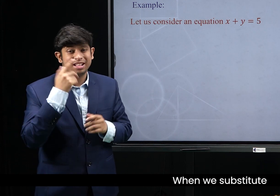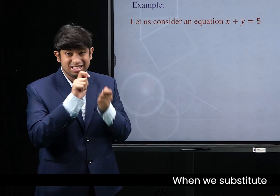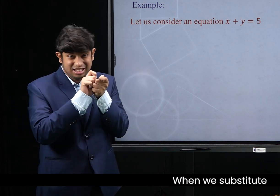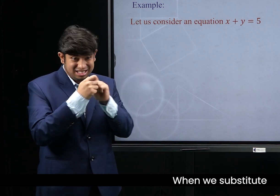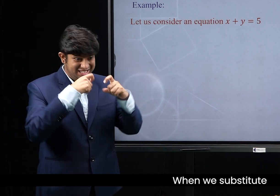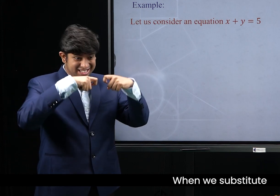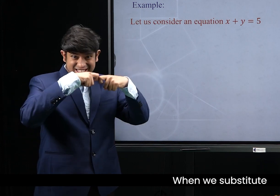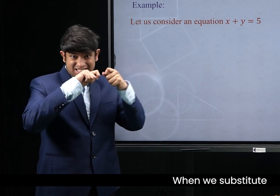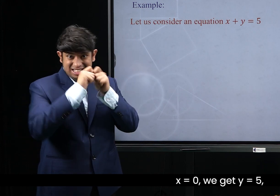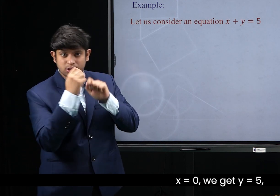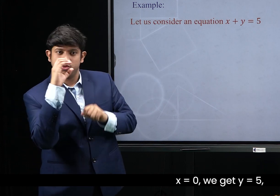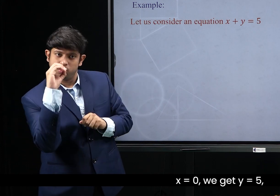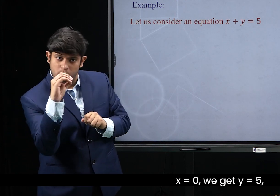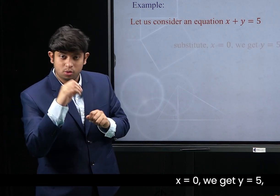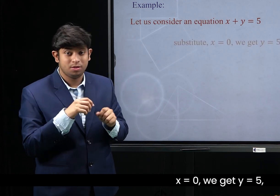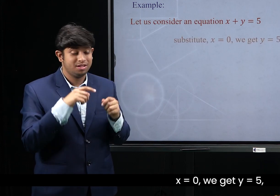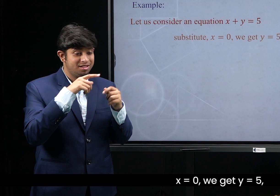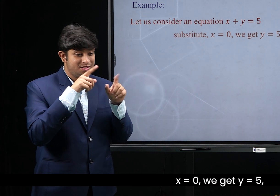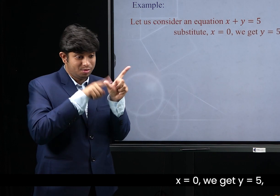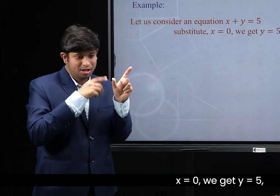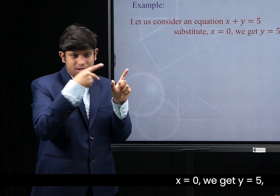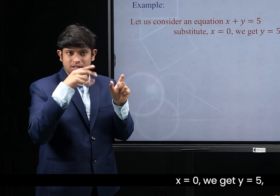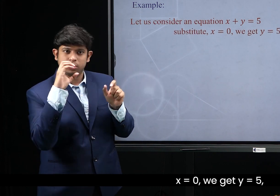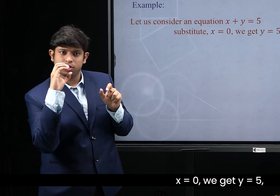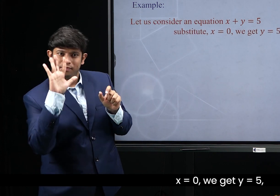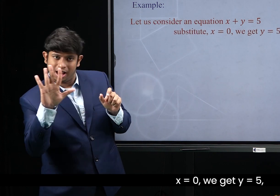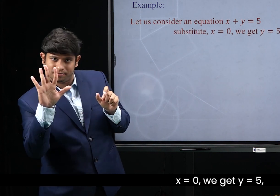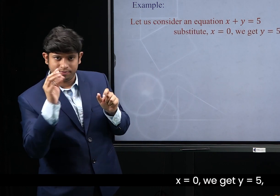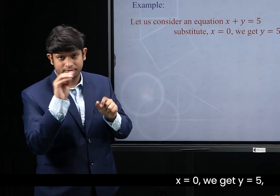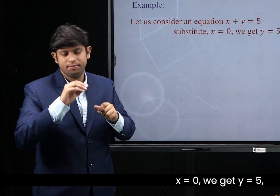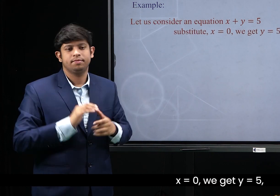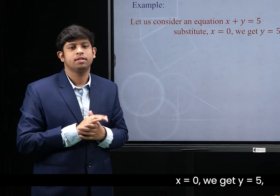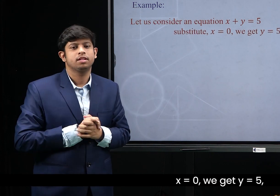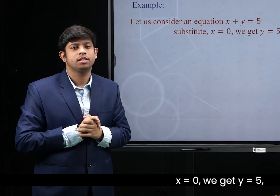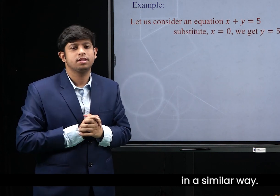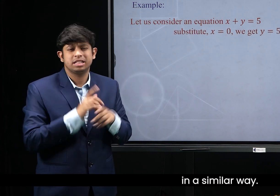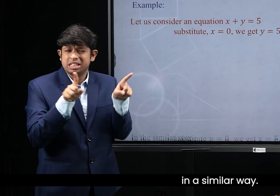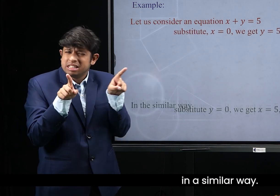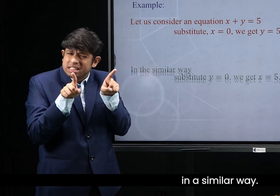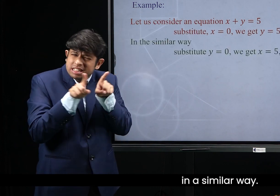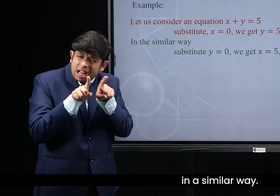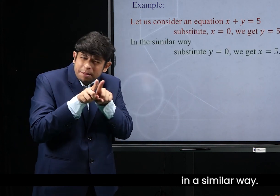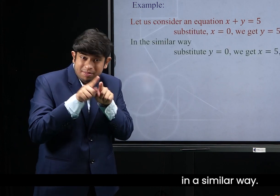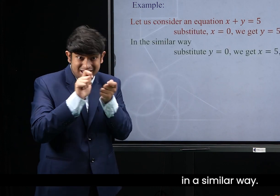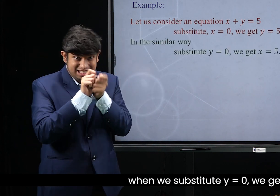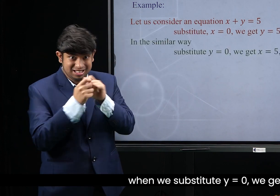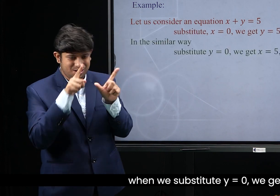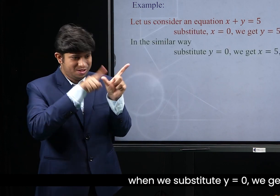When we substitute x equal to 0, we get y equal to 5. In the similar way, when we substitute